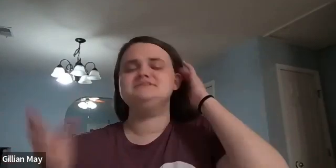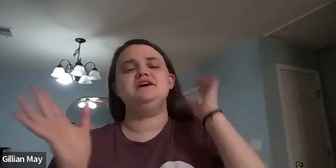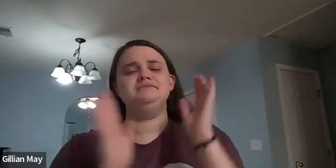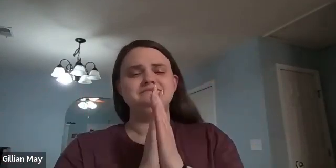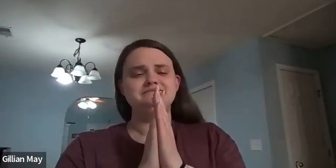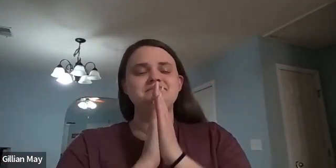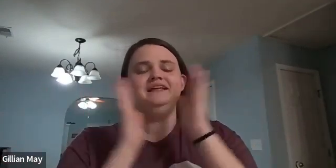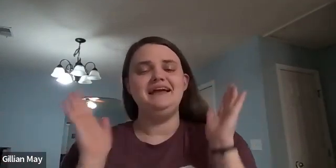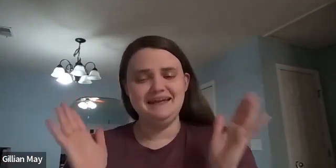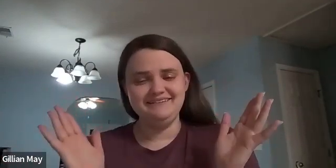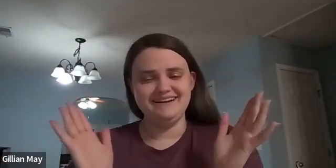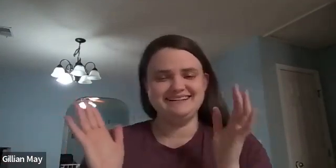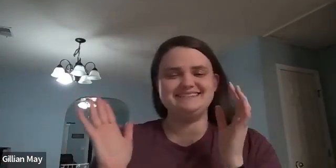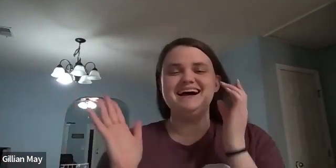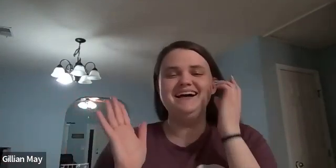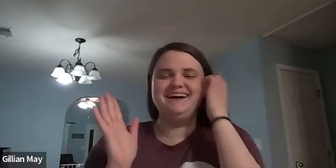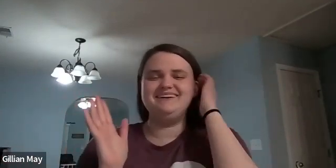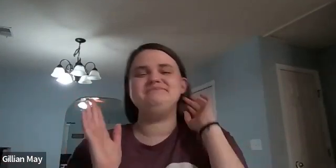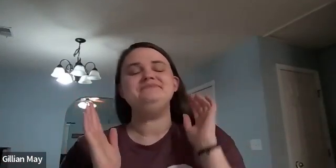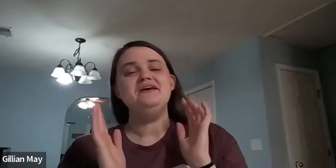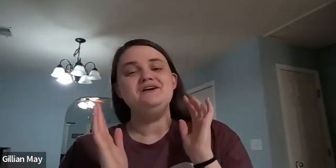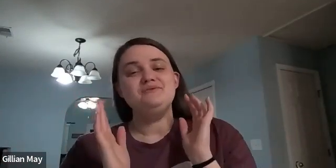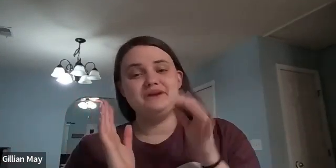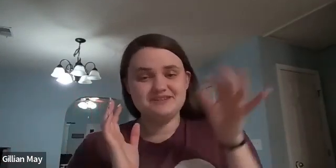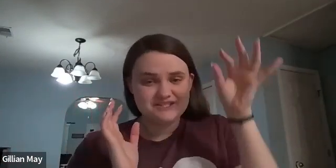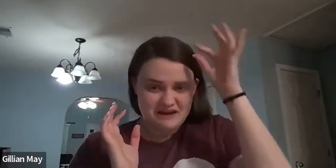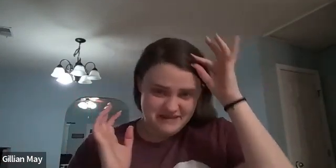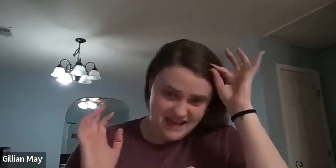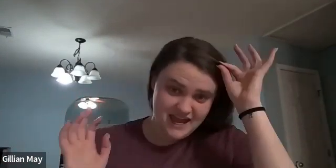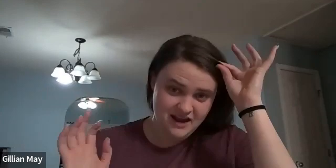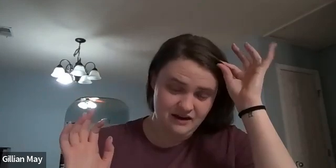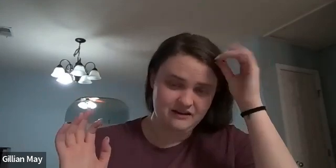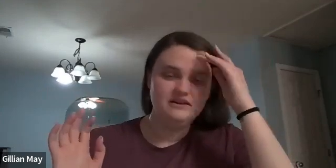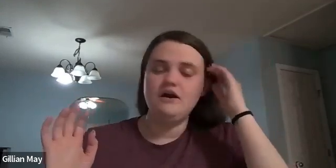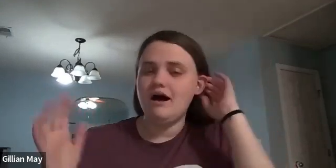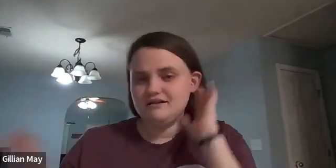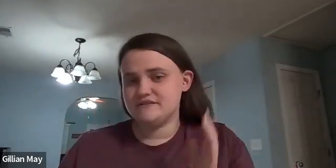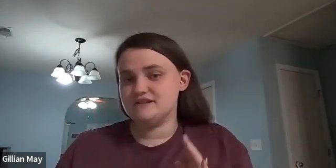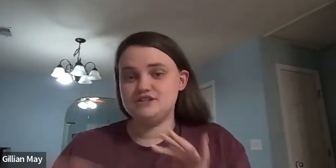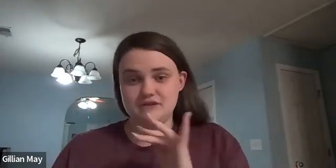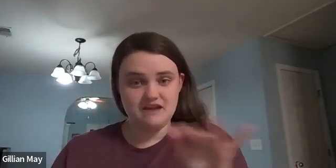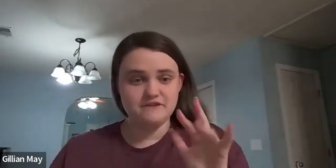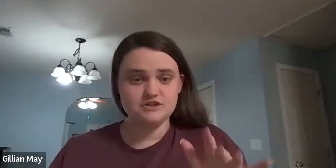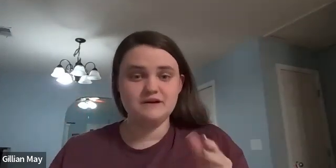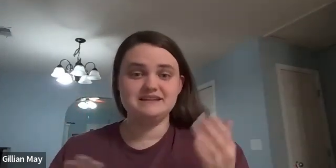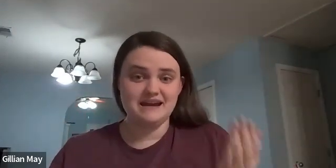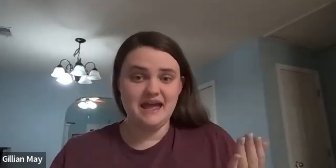So anyways, when you're describing hair, all else fails is you can finger spell to kind of